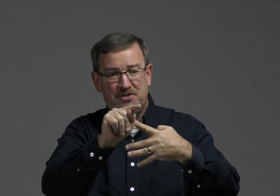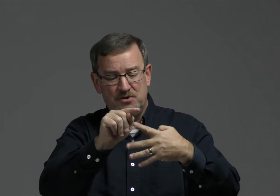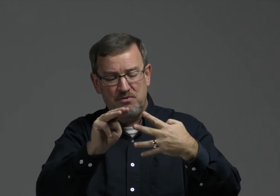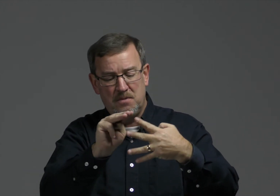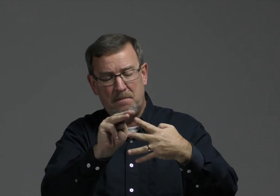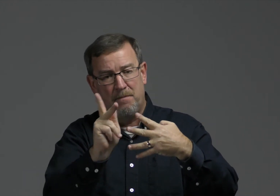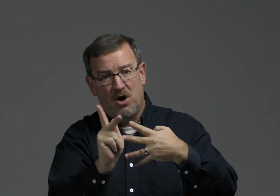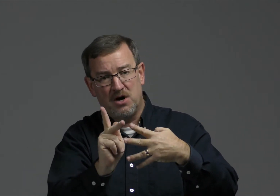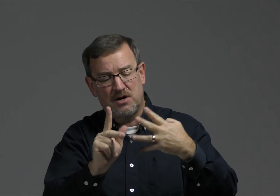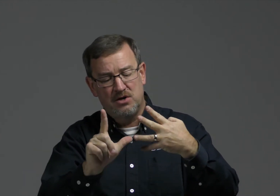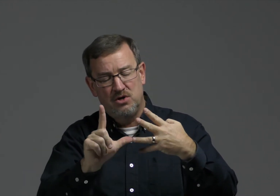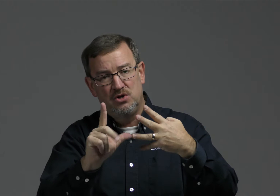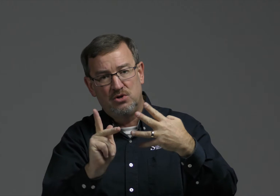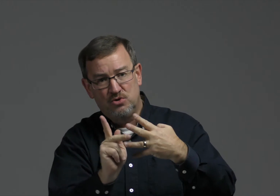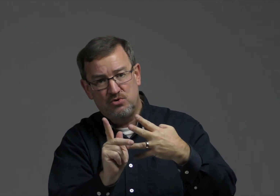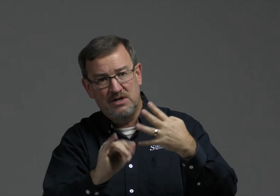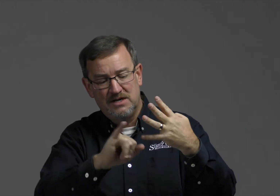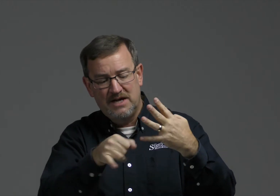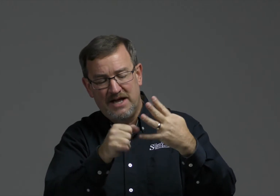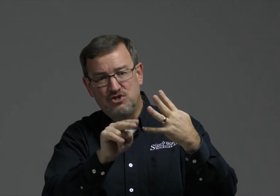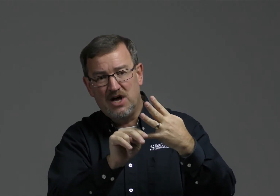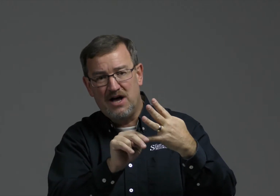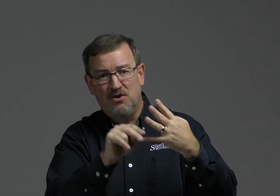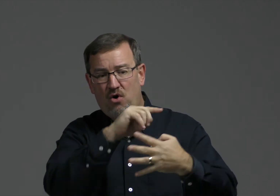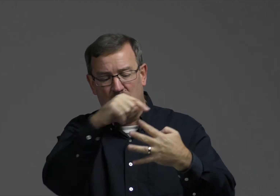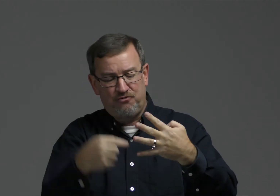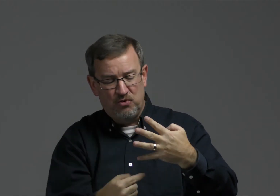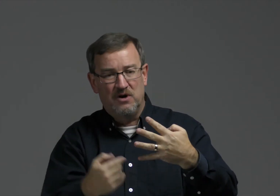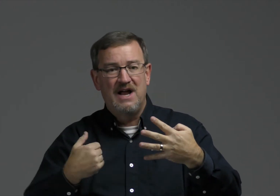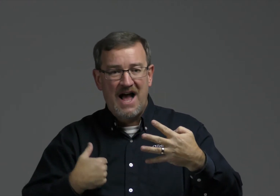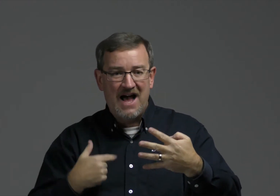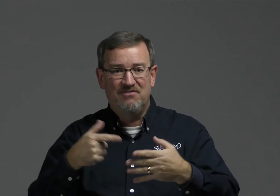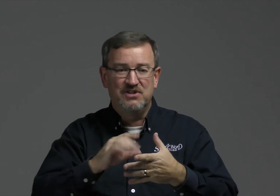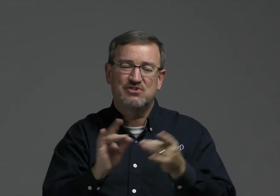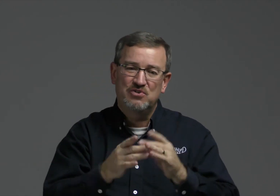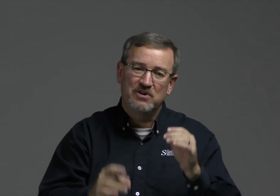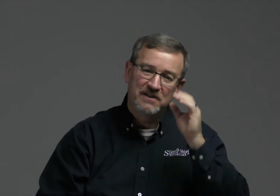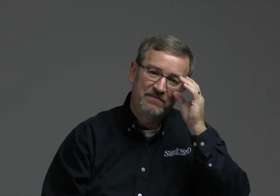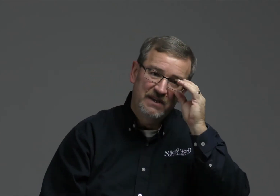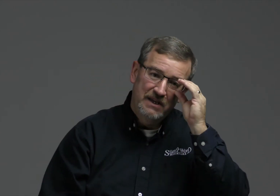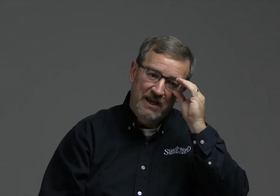Matthew, Mark, Luke, and John. All four have this story.